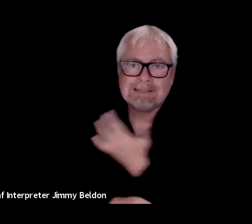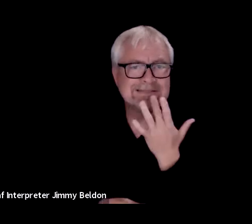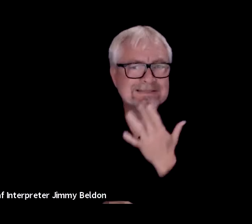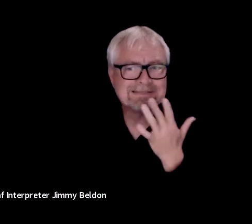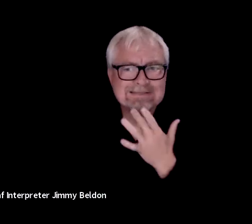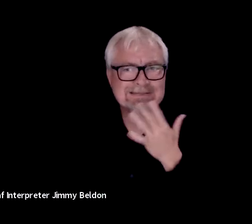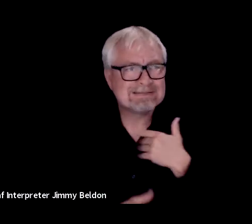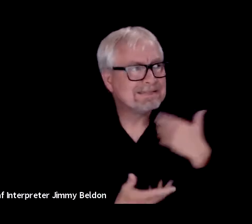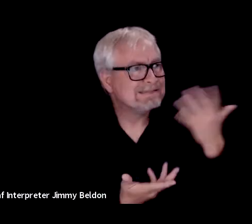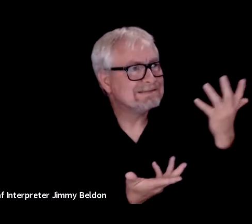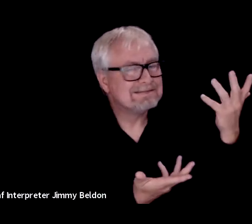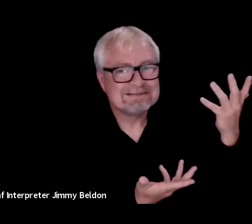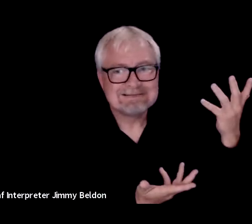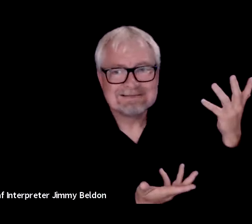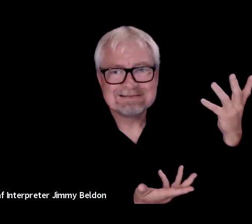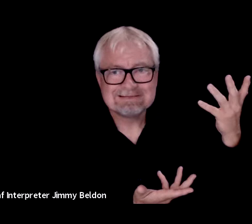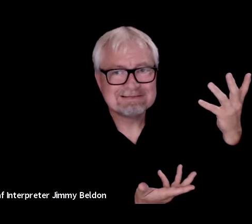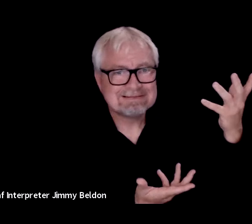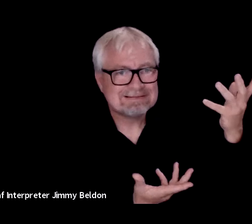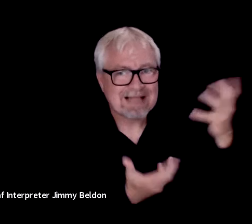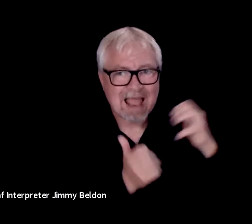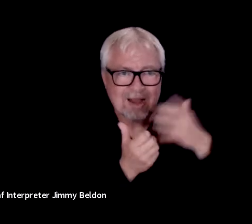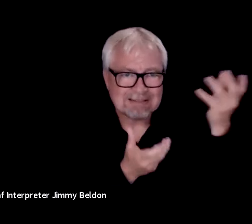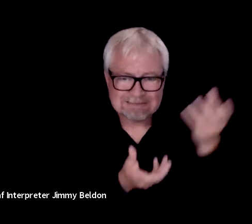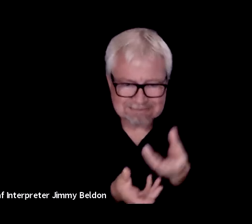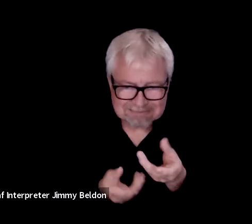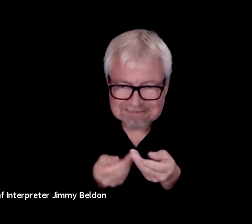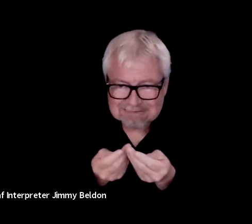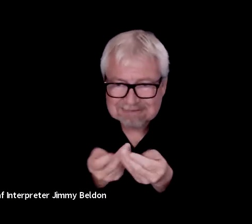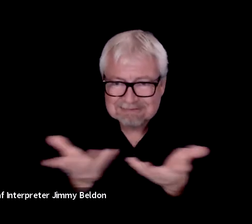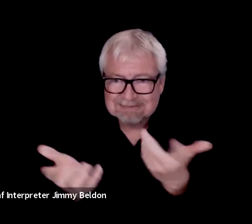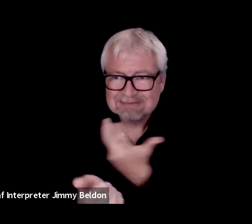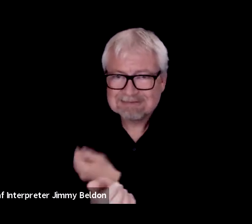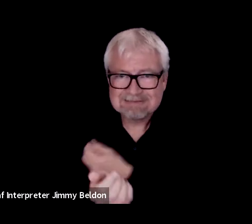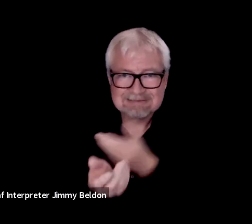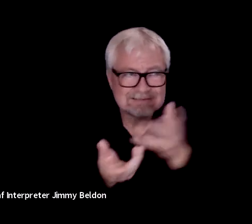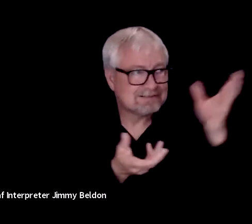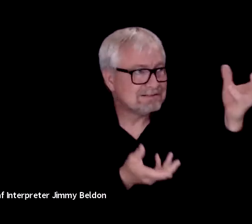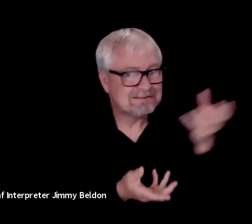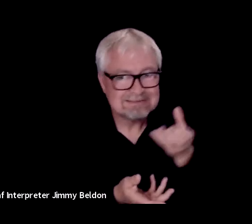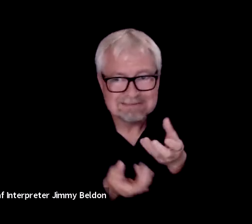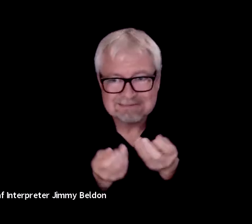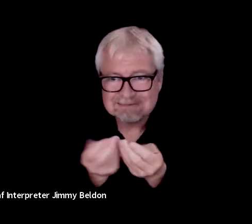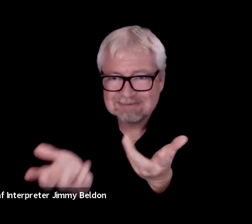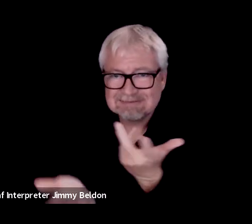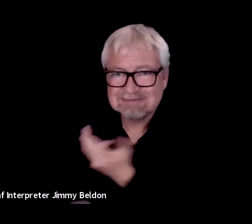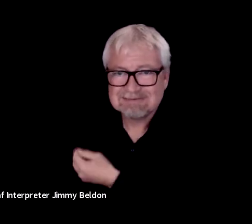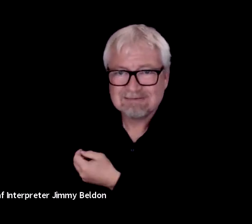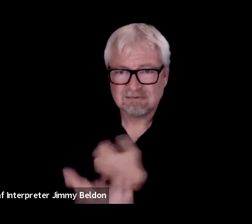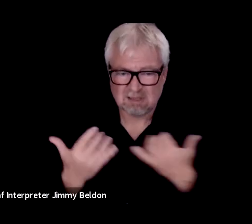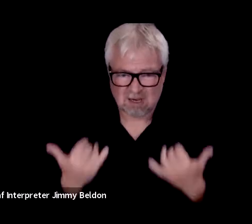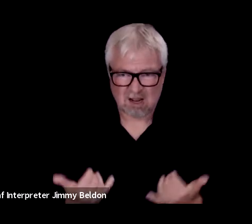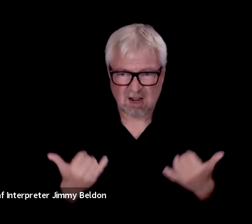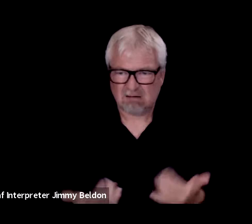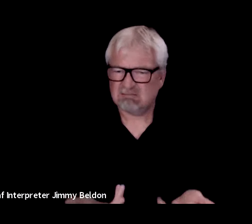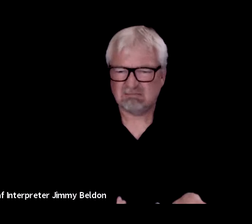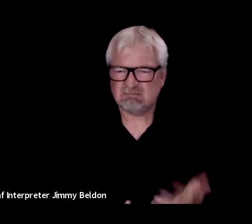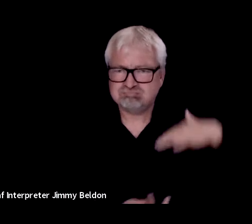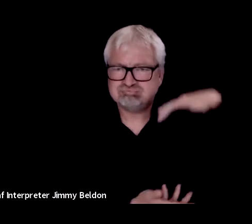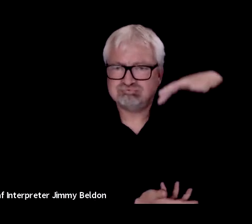not so much the case now. We have plentiful vaccine supply, and anticipate being able